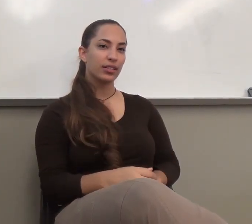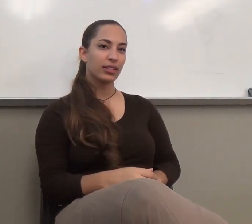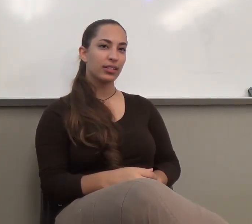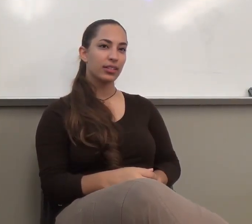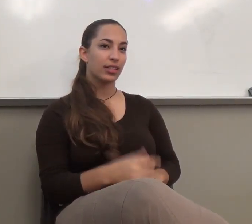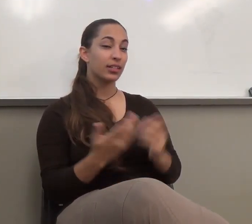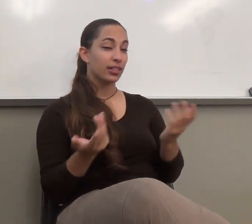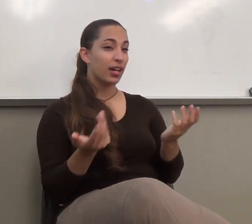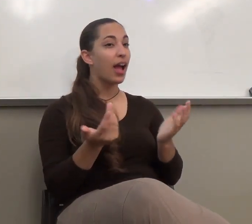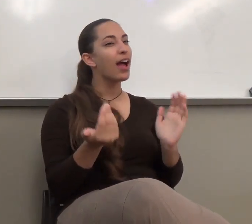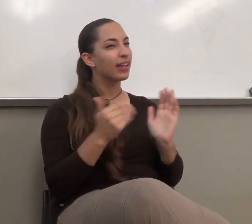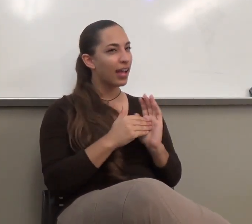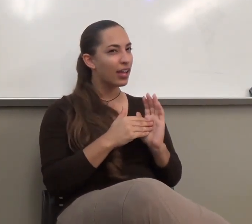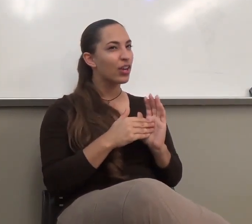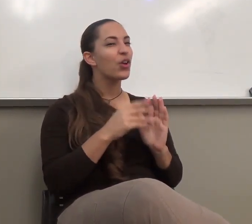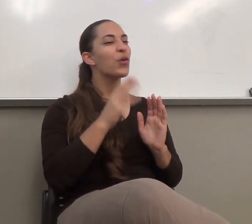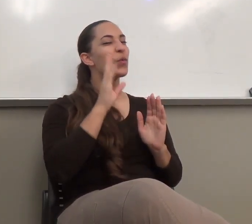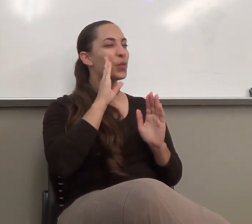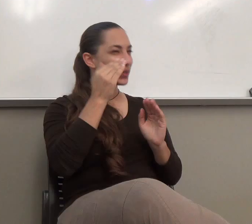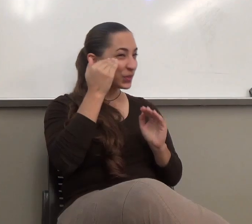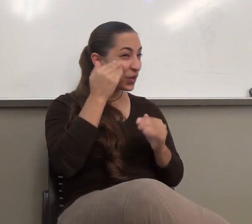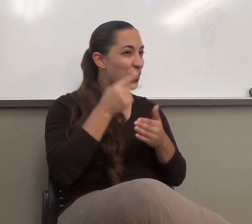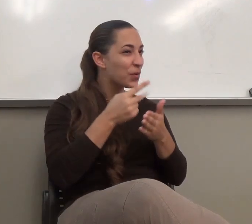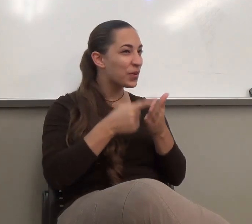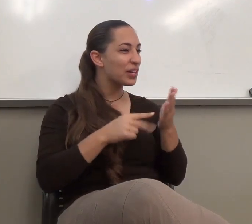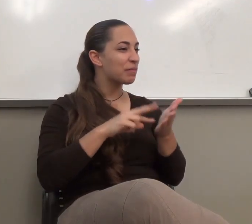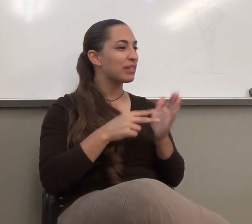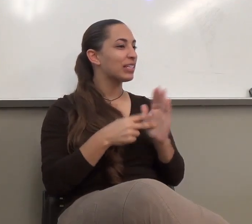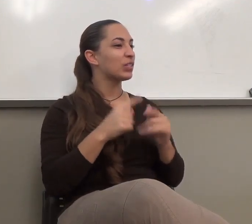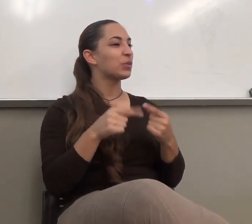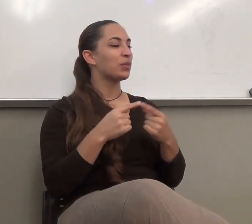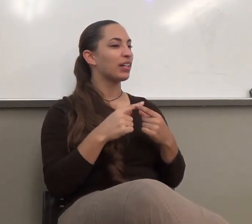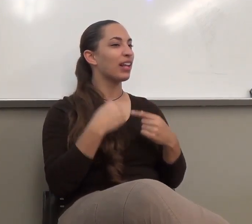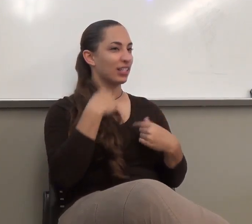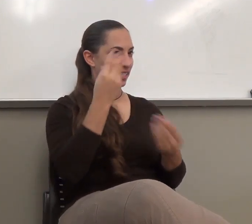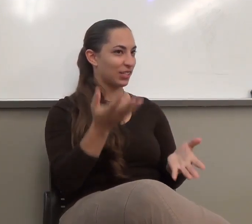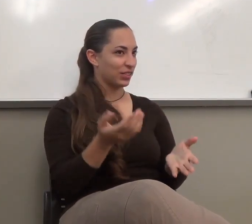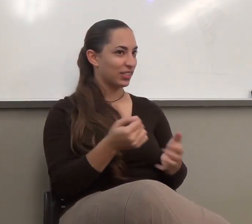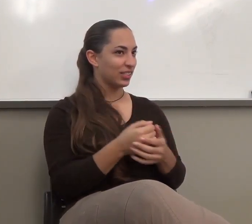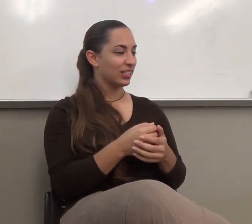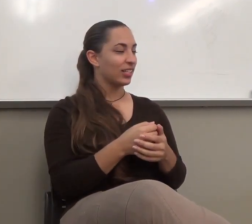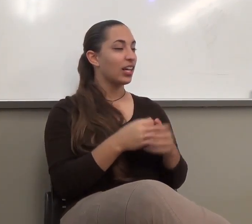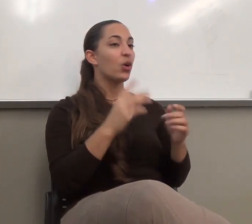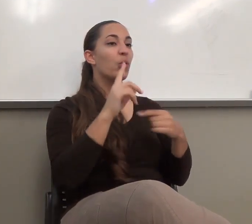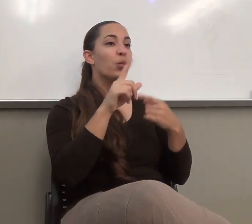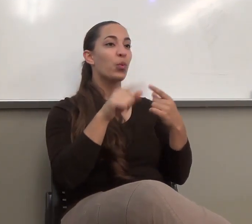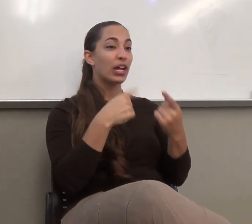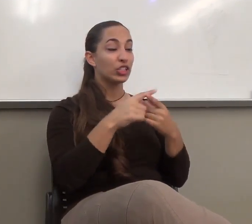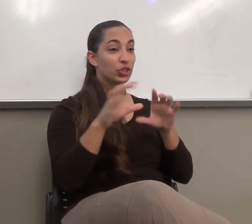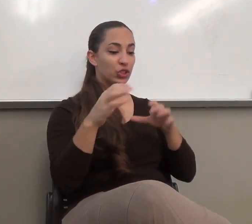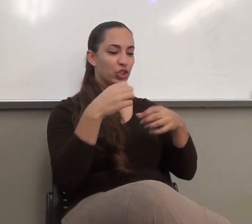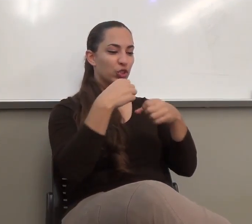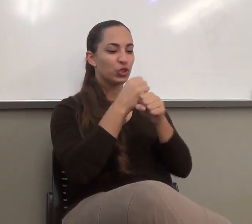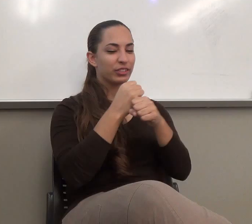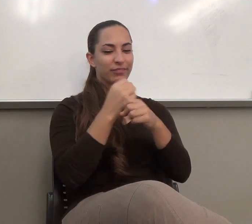you're gonna know what I'm talking about when you hear it. We need, you know, just like when you're doing a graph in a math class